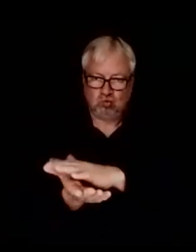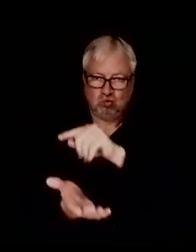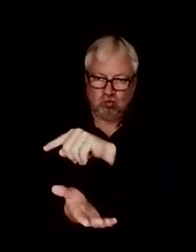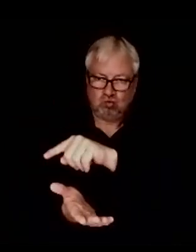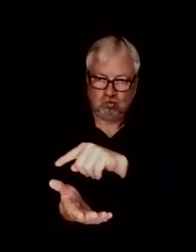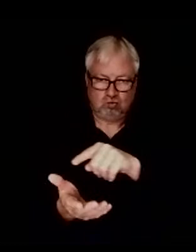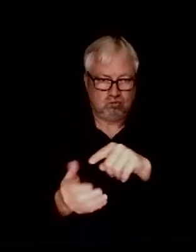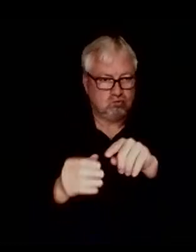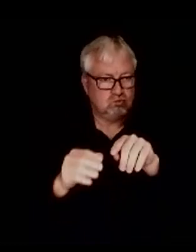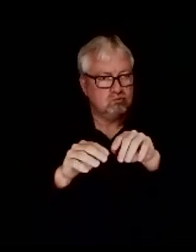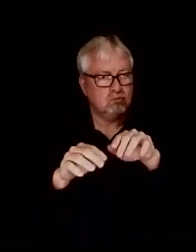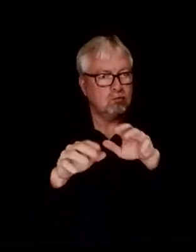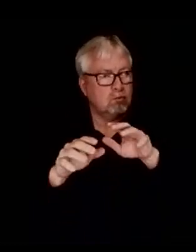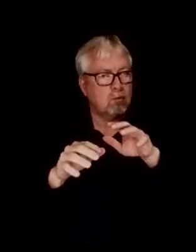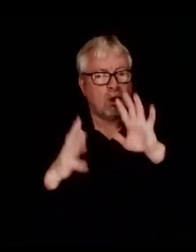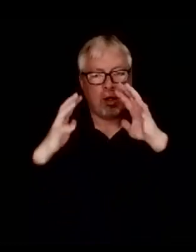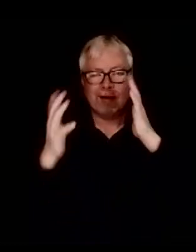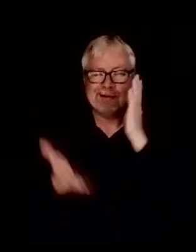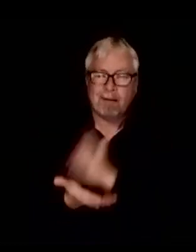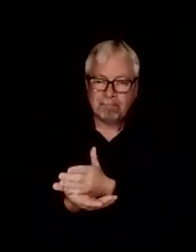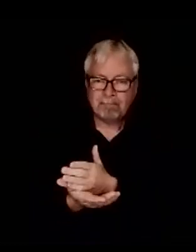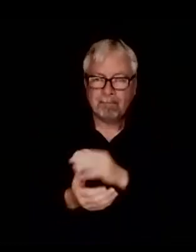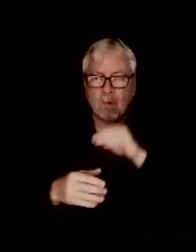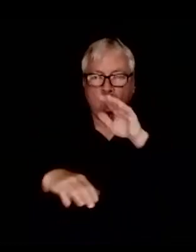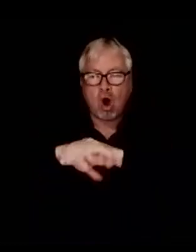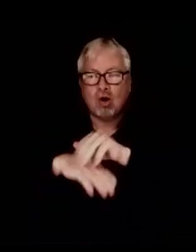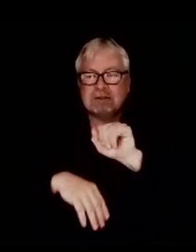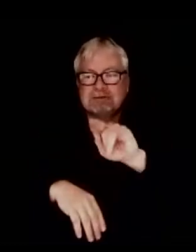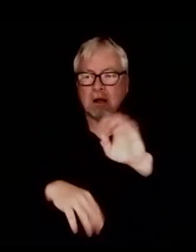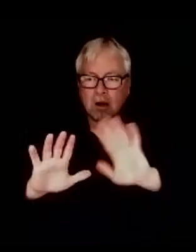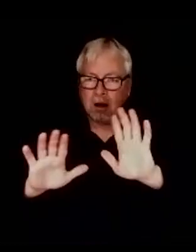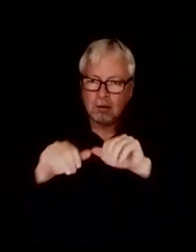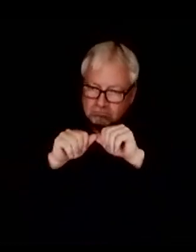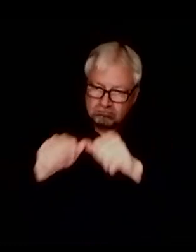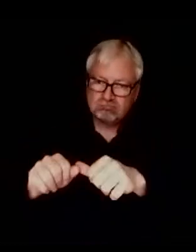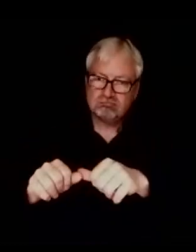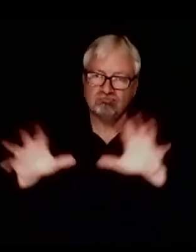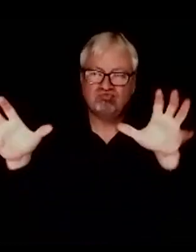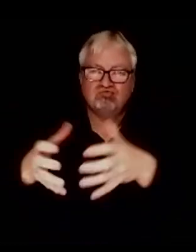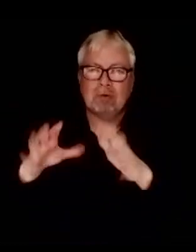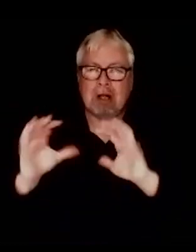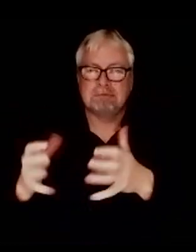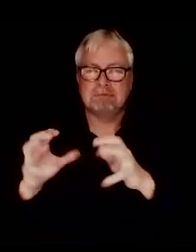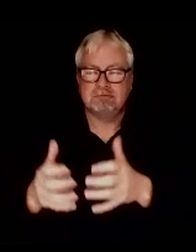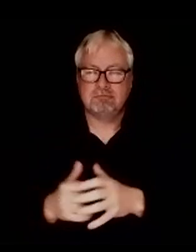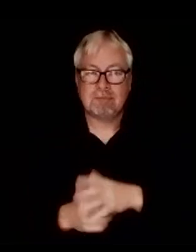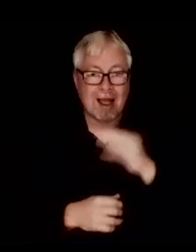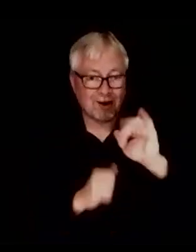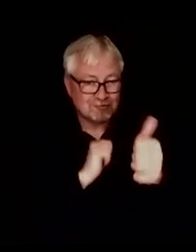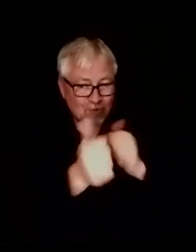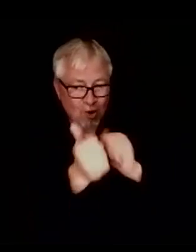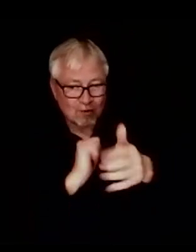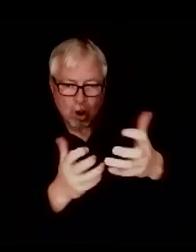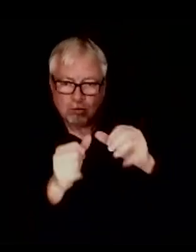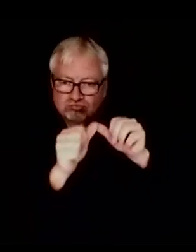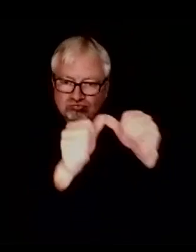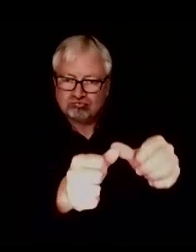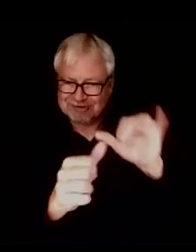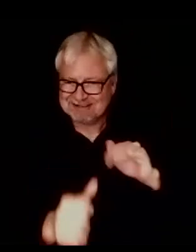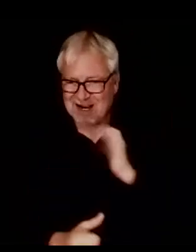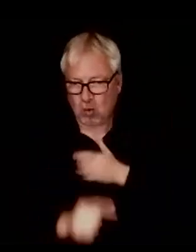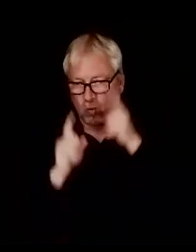of sports to continue, and make possible those very important